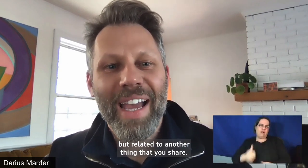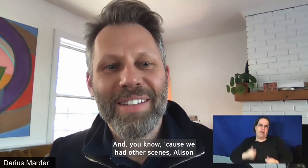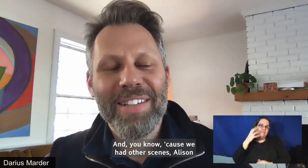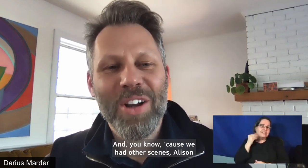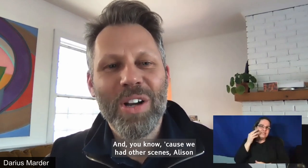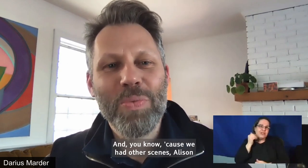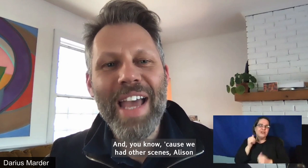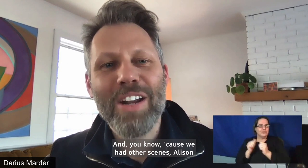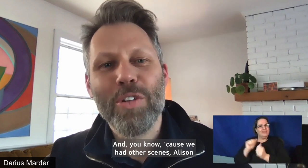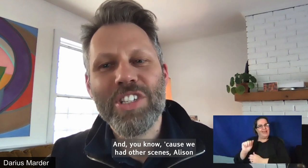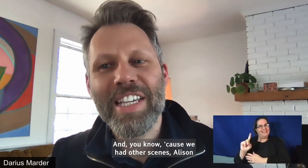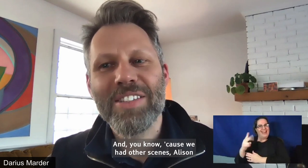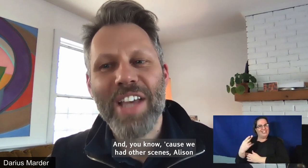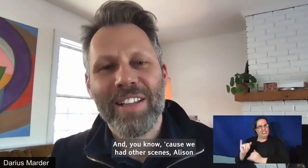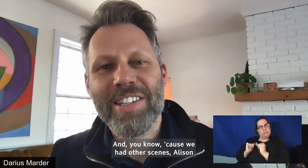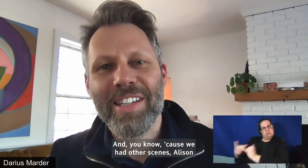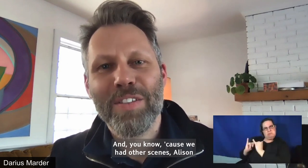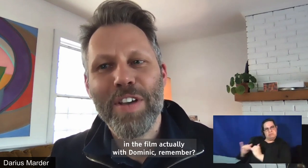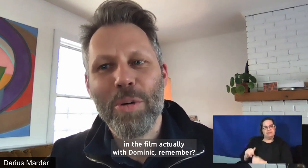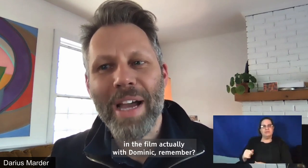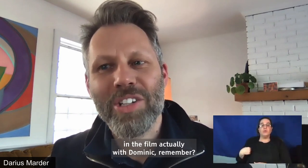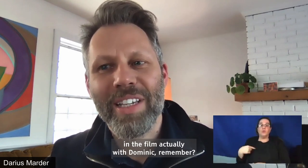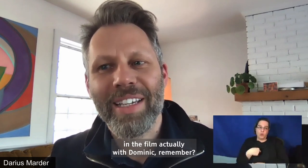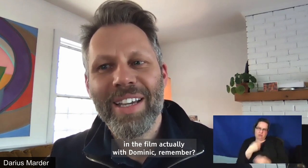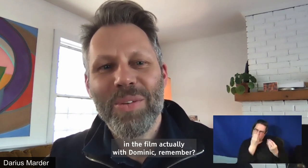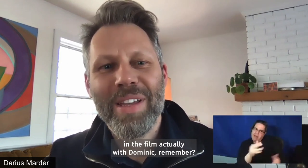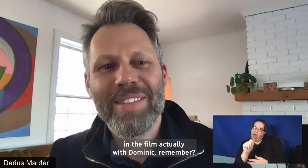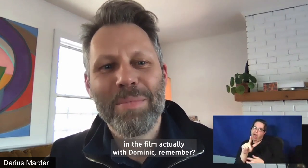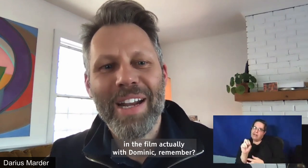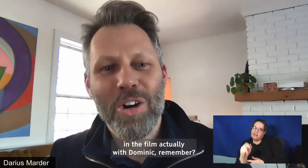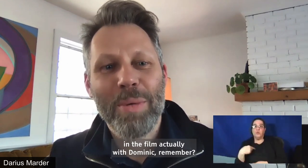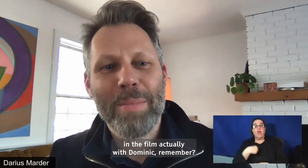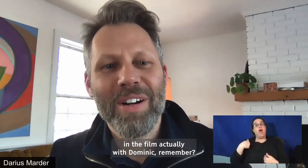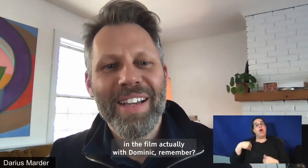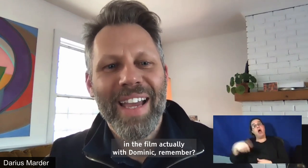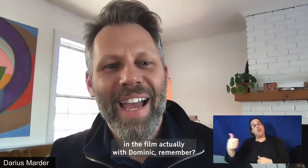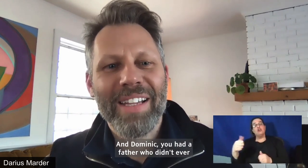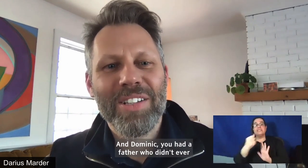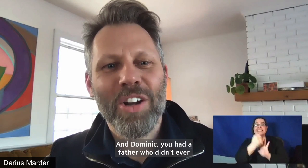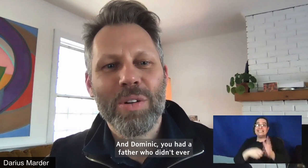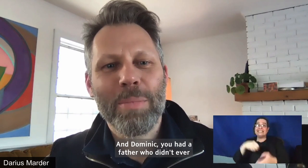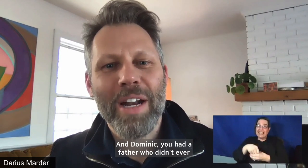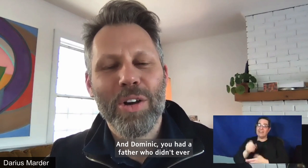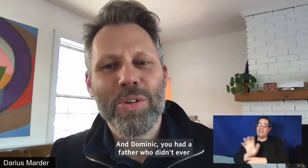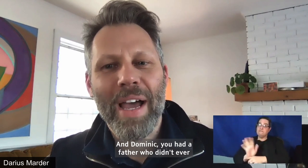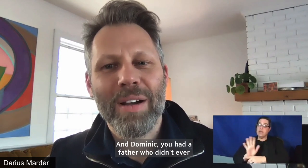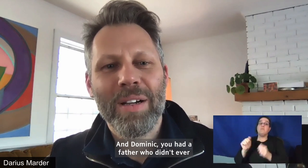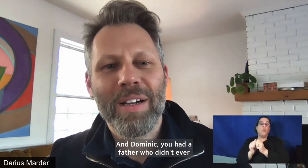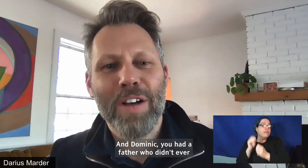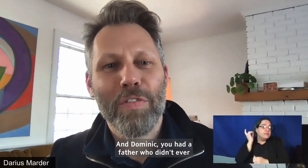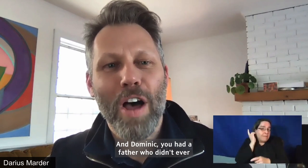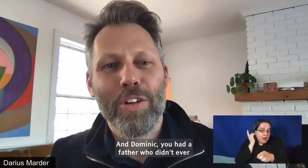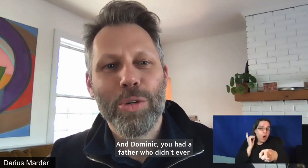share. And, you know, because we had other scenes, Alison, in the film, actually, with Domenico, remember? And, you know, Domenico, you